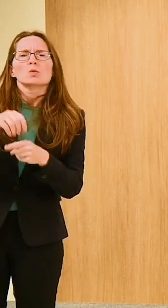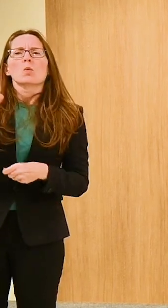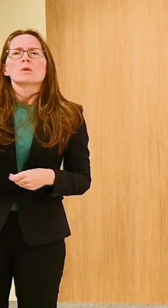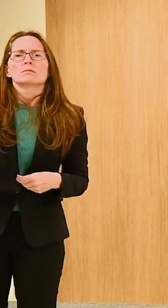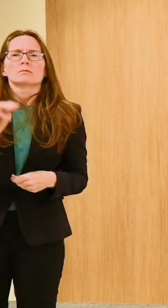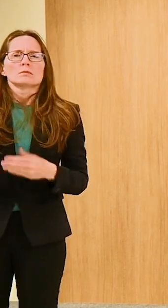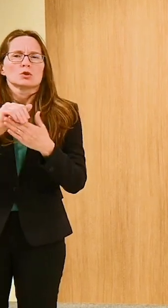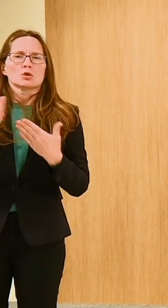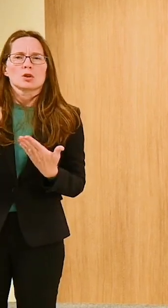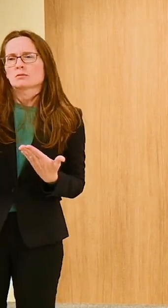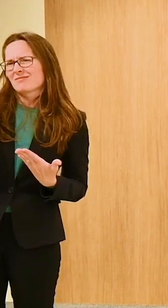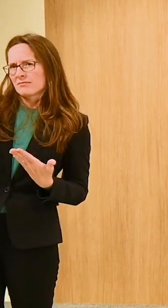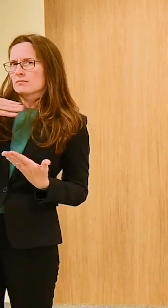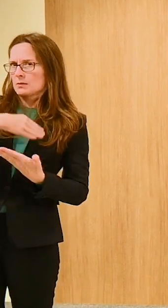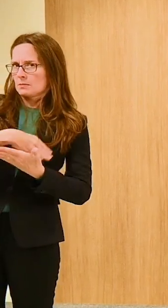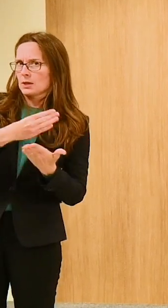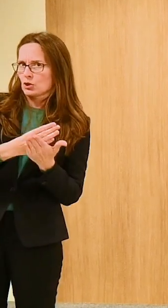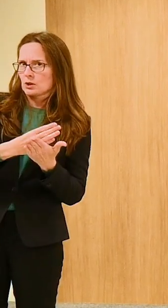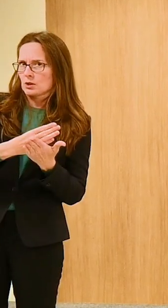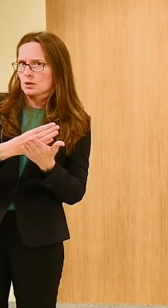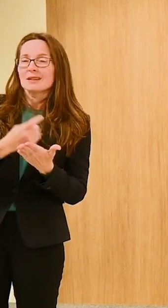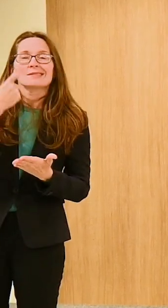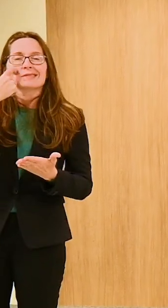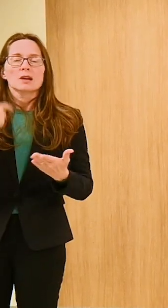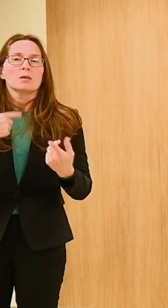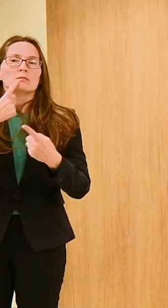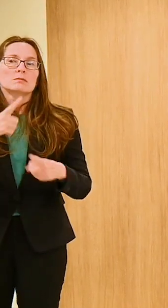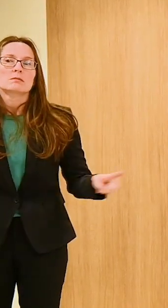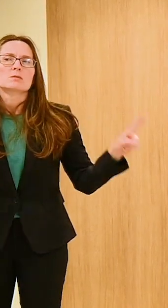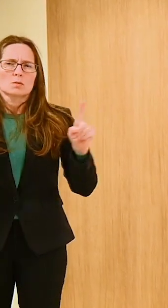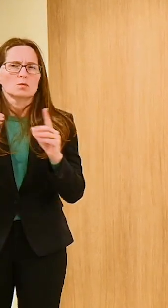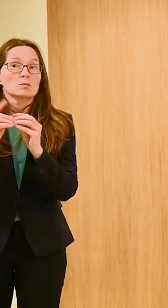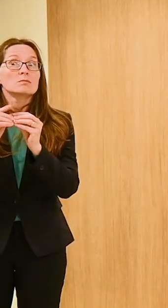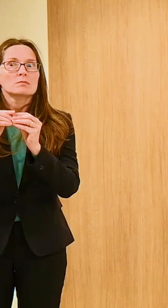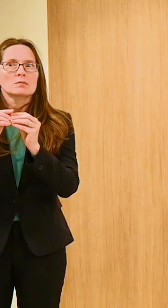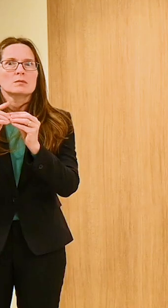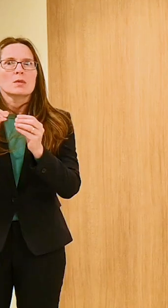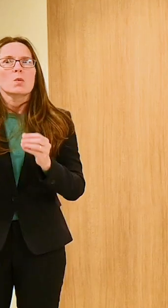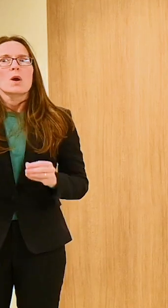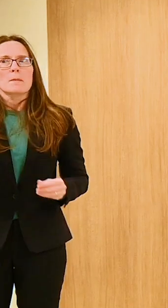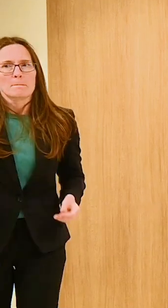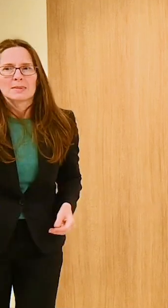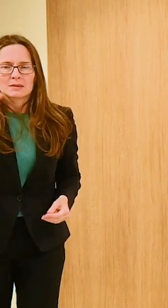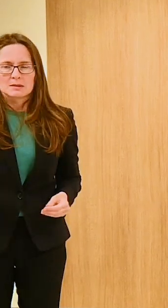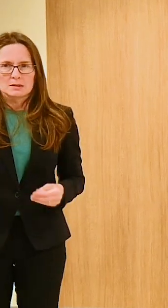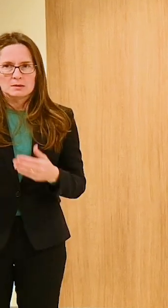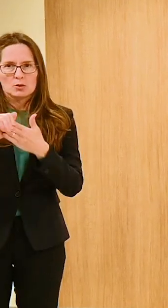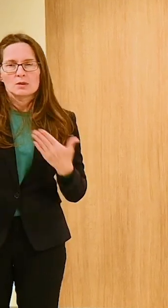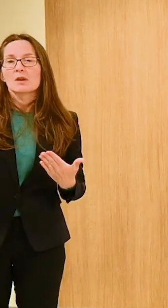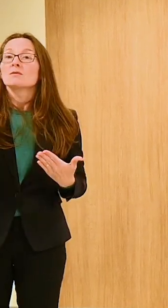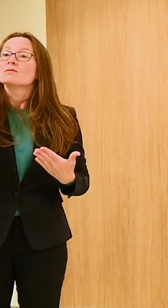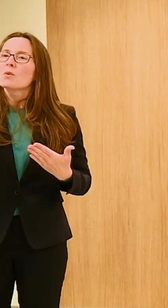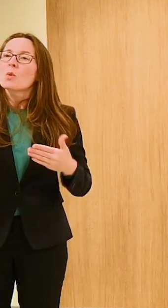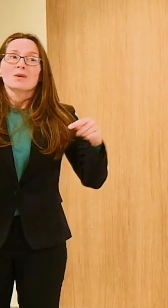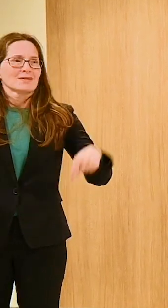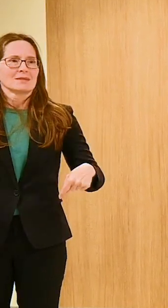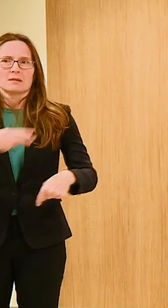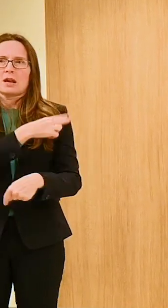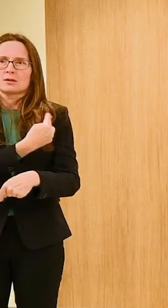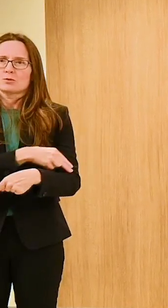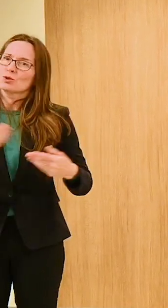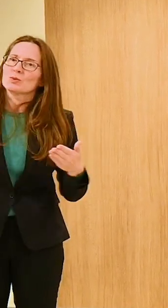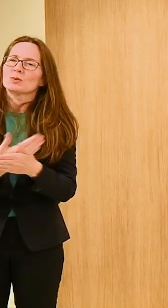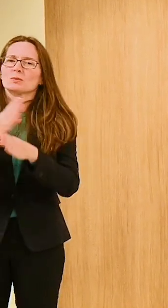and recently announced an additional $1 million in my upcoming budget proposal for the hospital's new behavioral health unit.